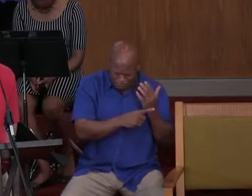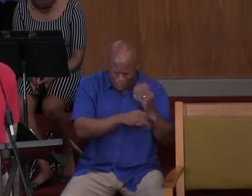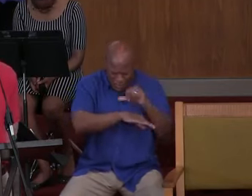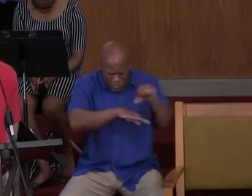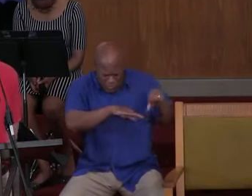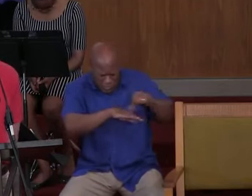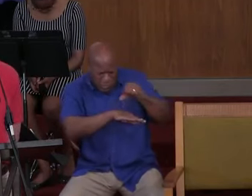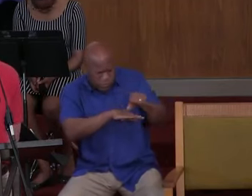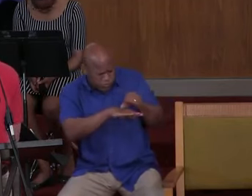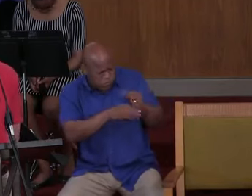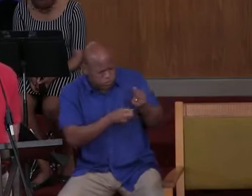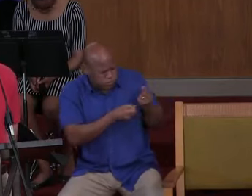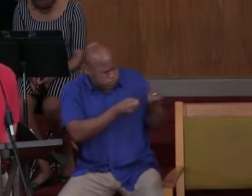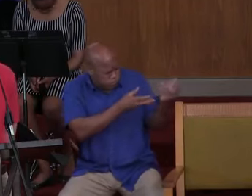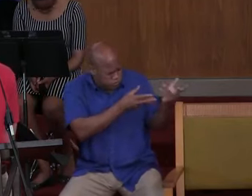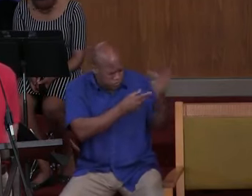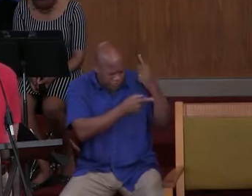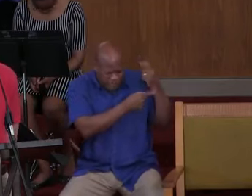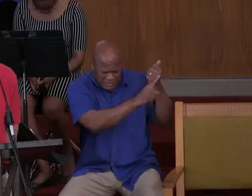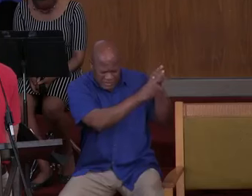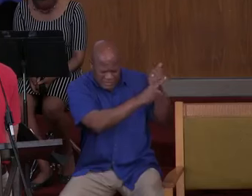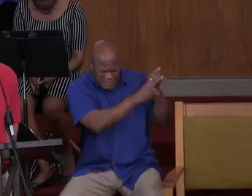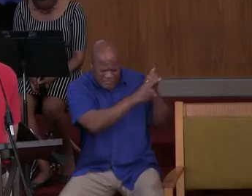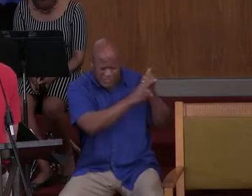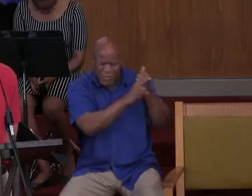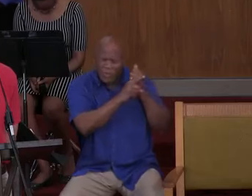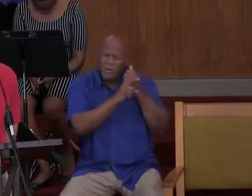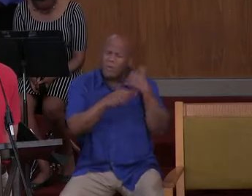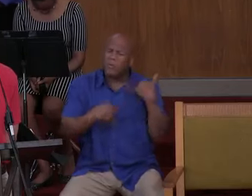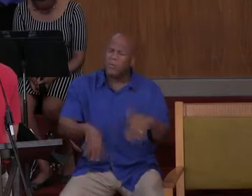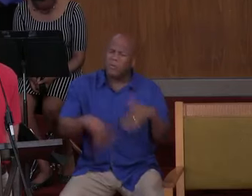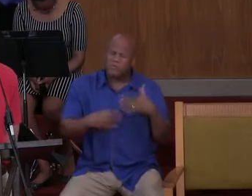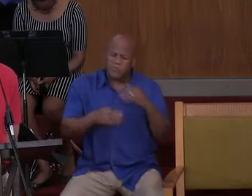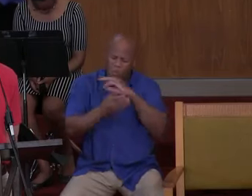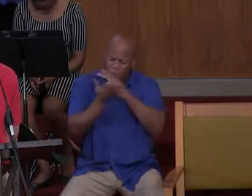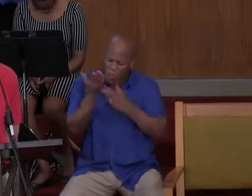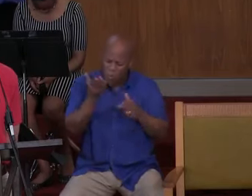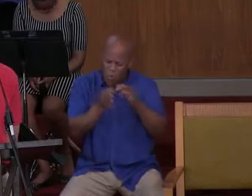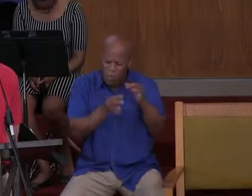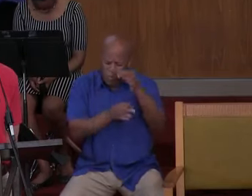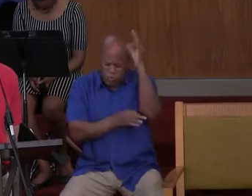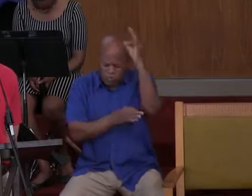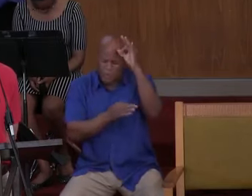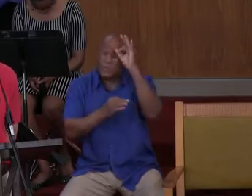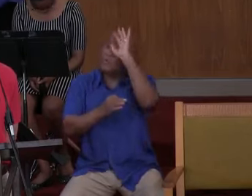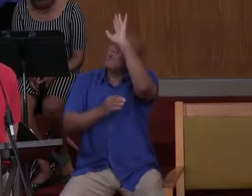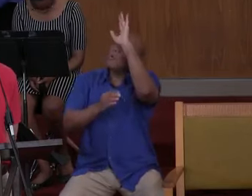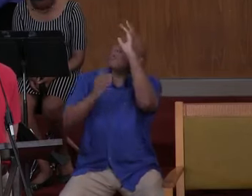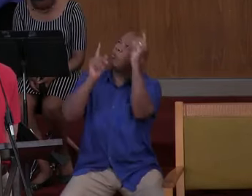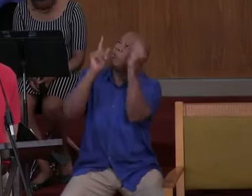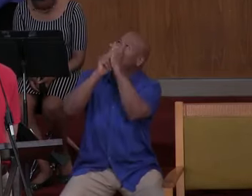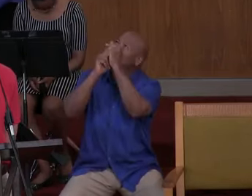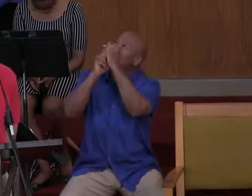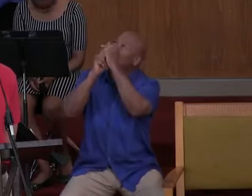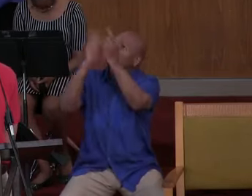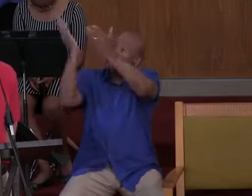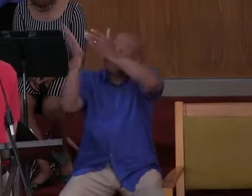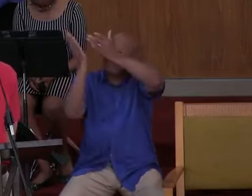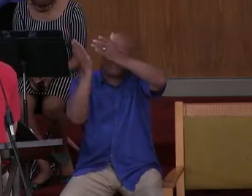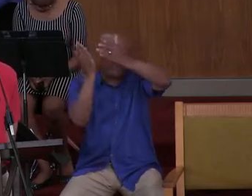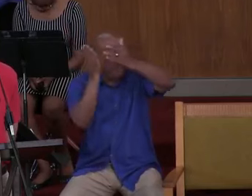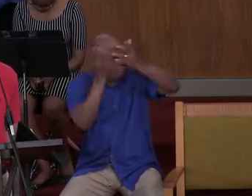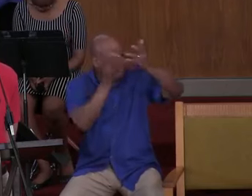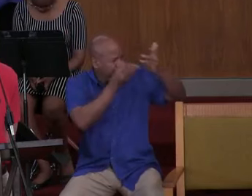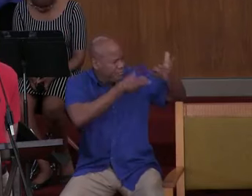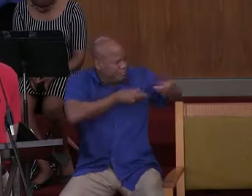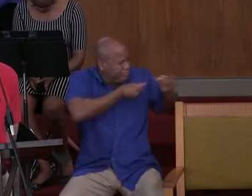anointing for him, Almighty God and Father, from the Holy Spirit, that he would bring your word, God's word,